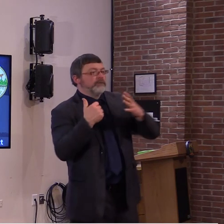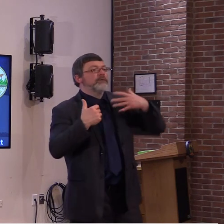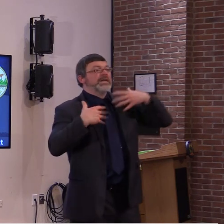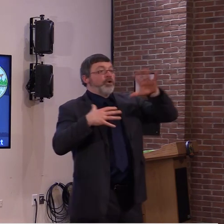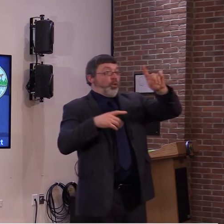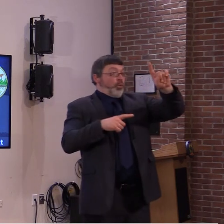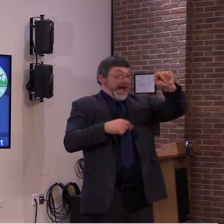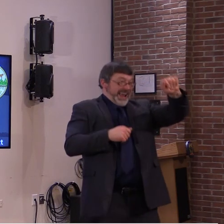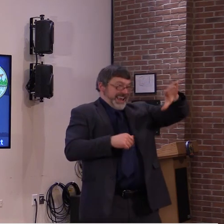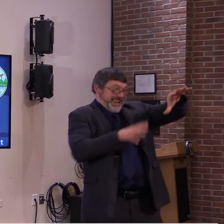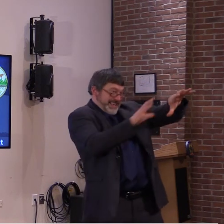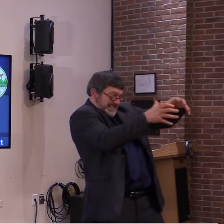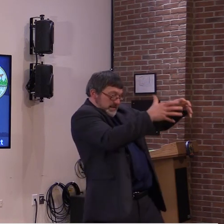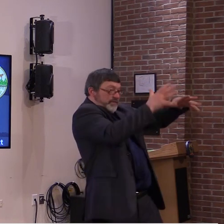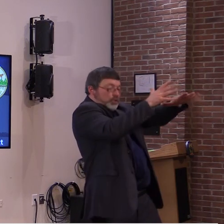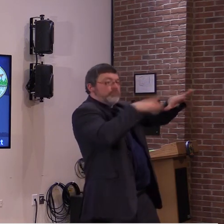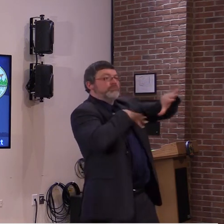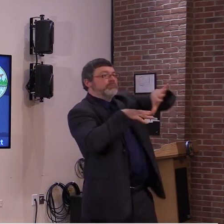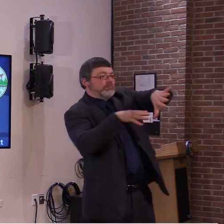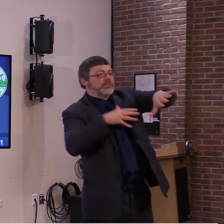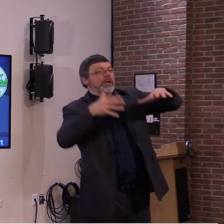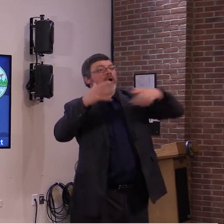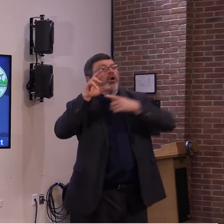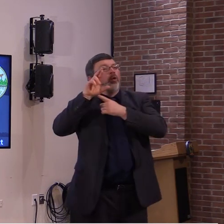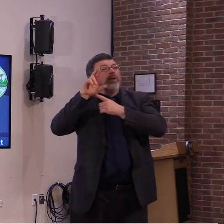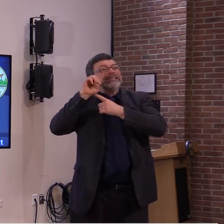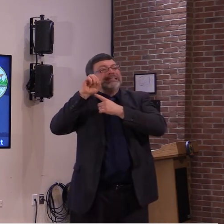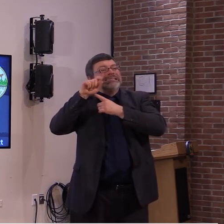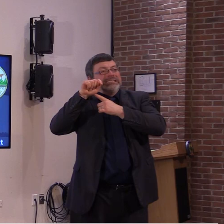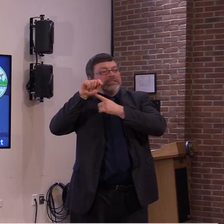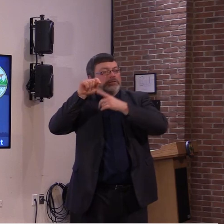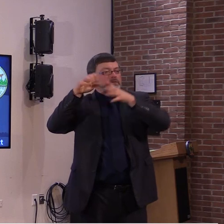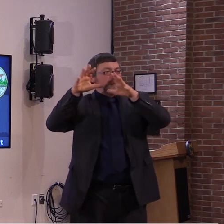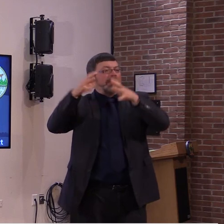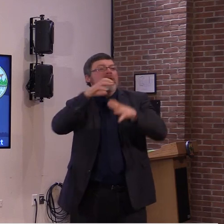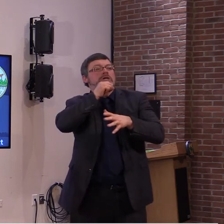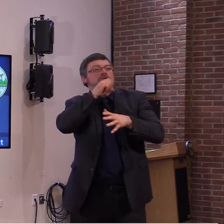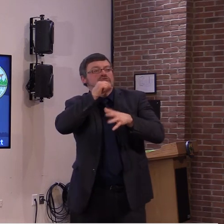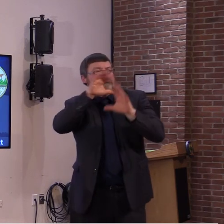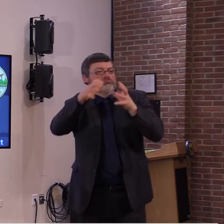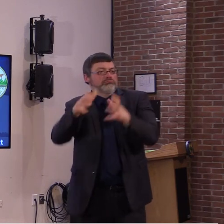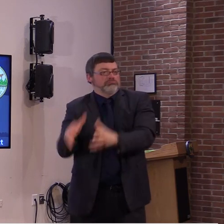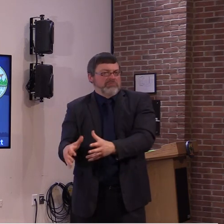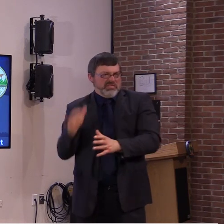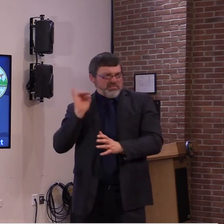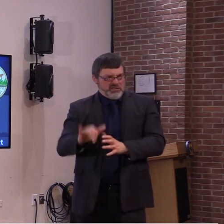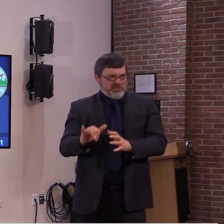Oh, yeah. No, just totally disregard 1B.